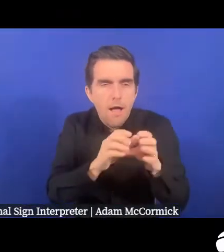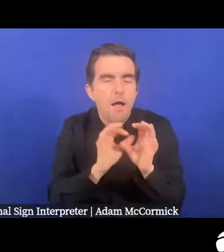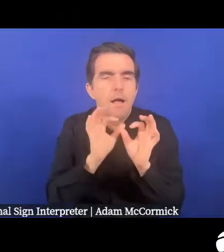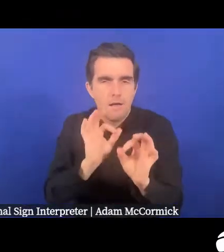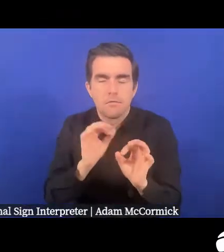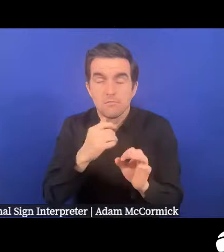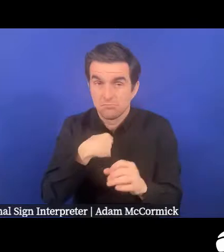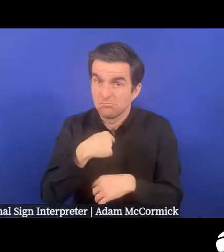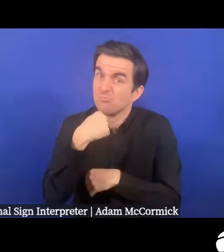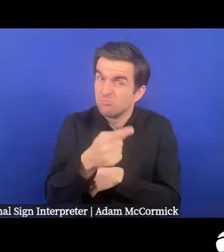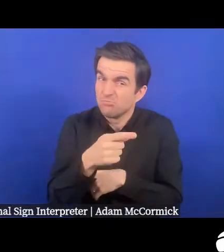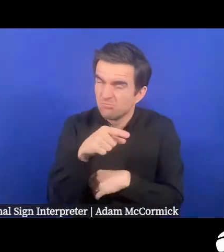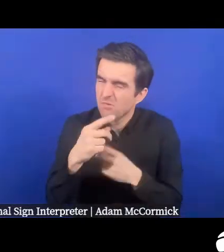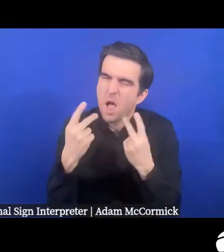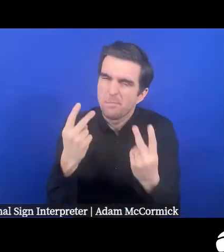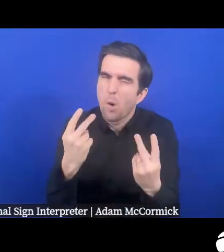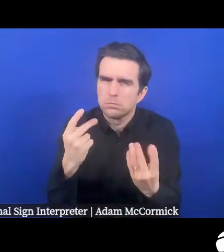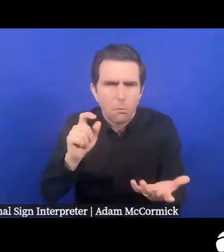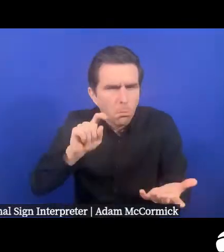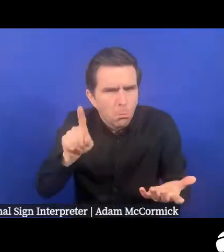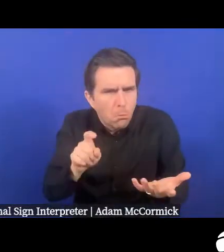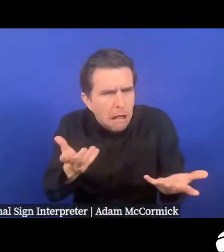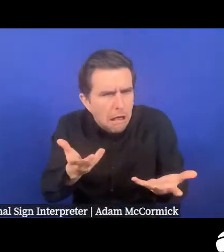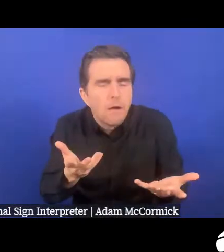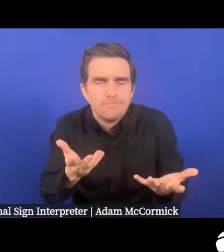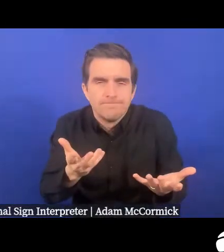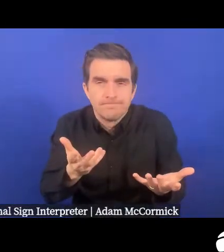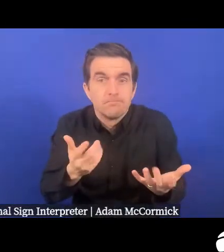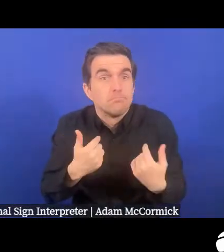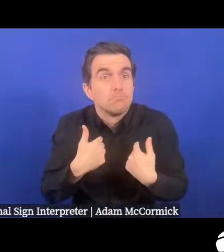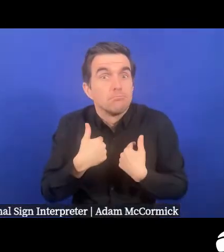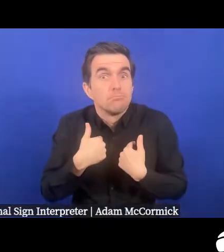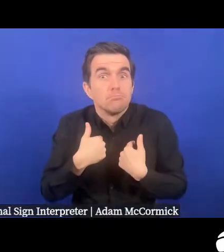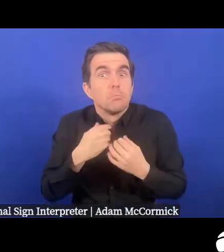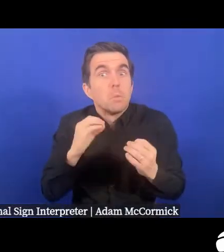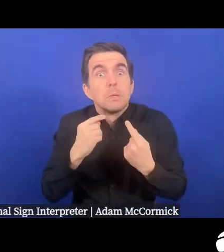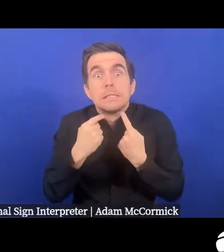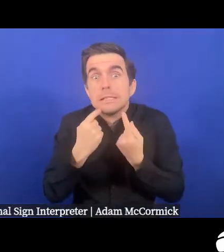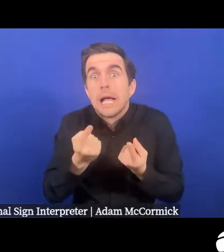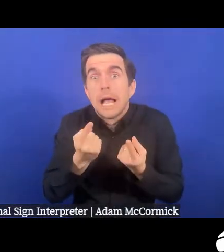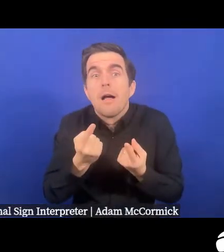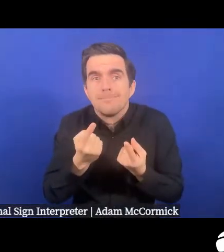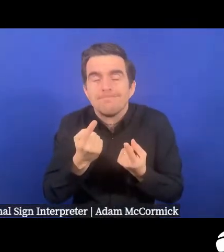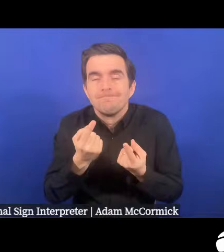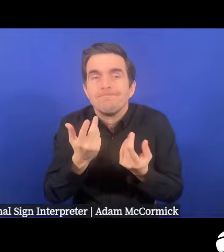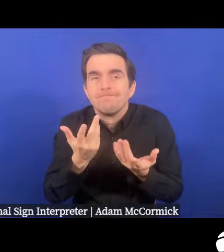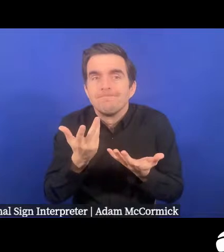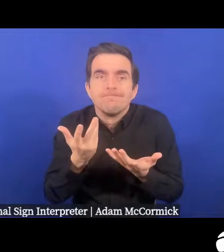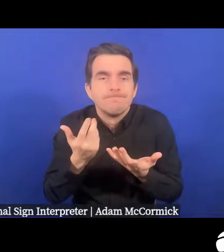need like-minded groups to be able to monitor and evaluate